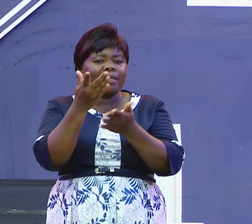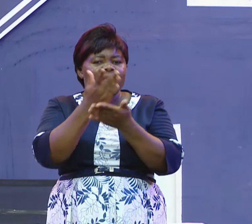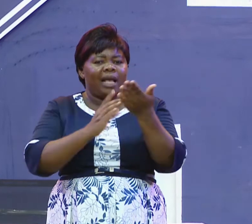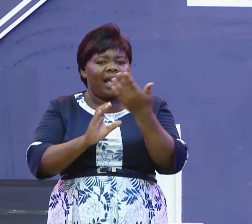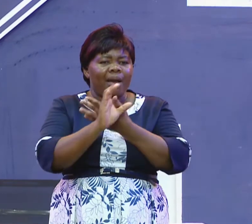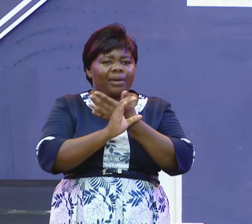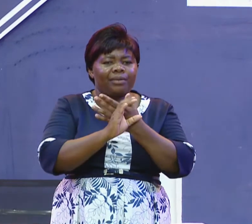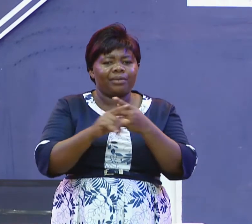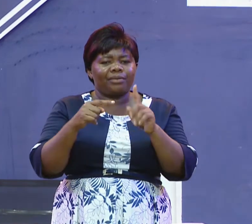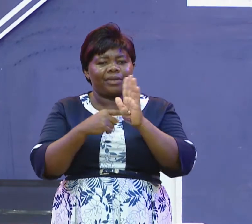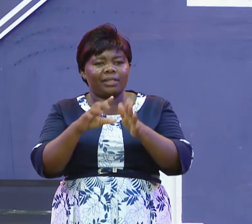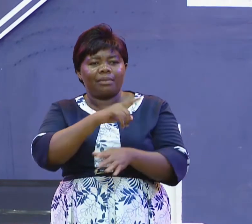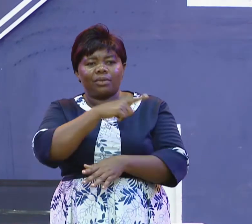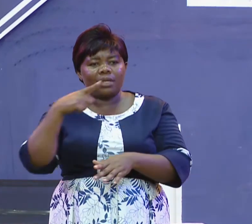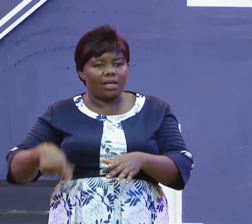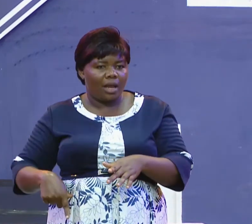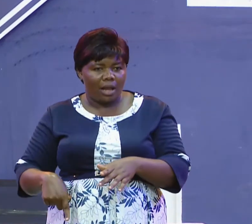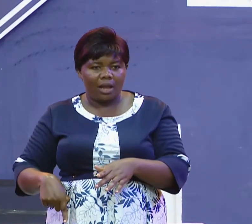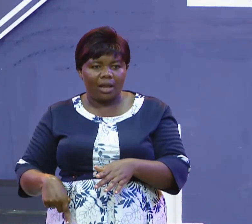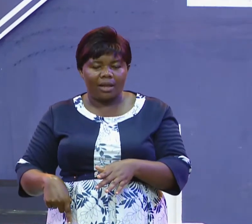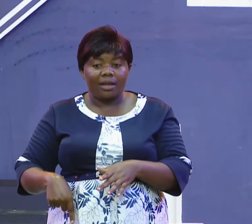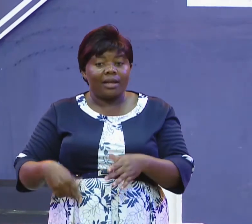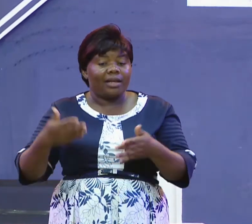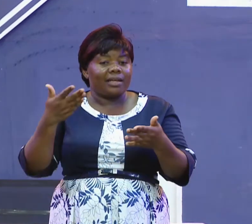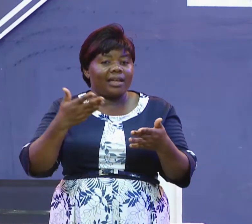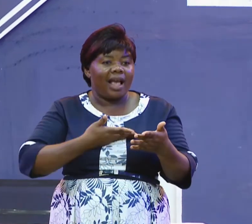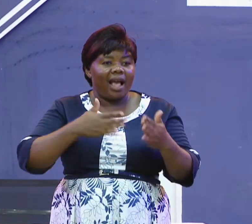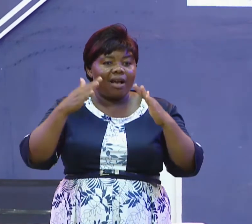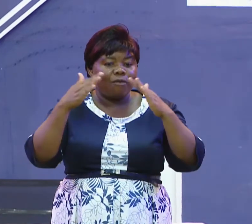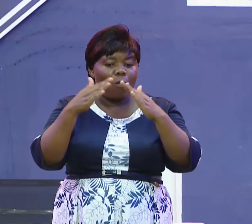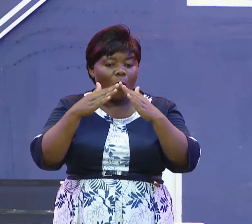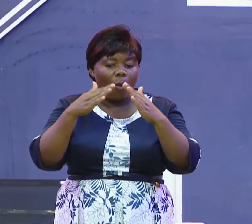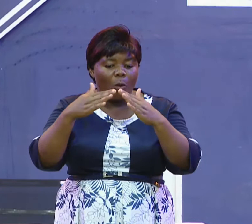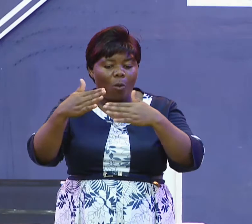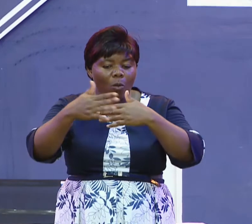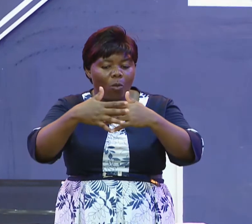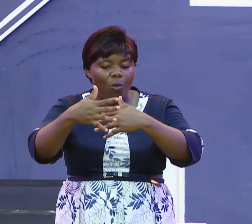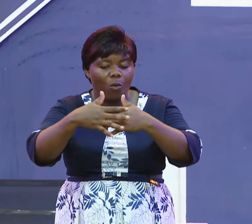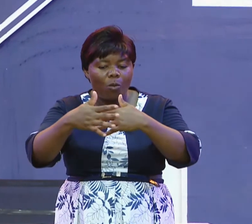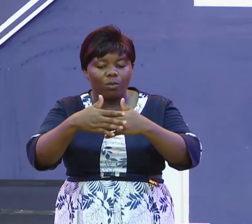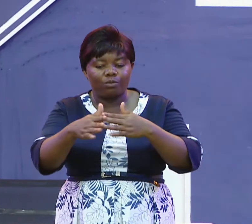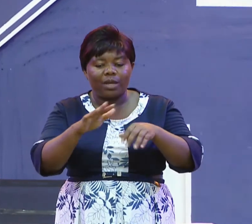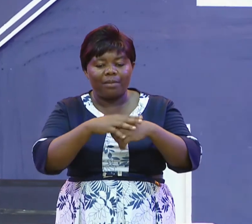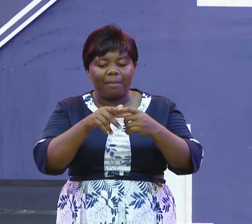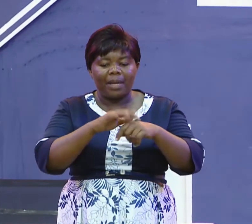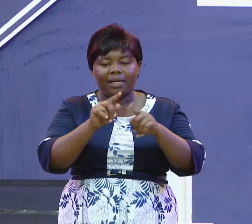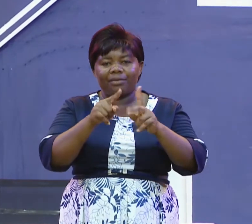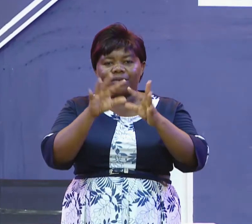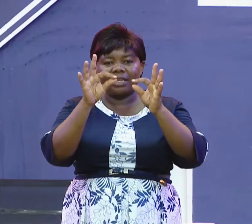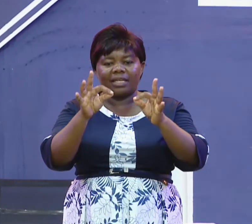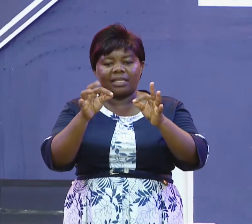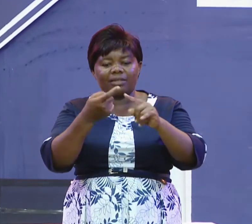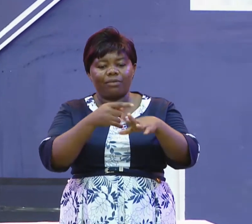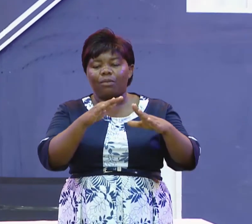What has prospered nations like China? Home industries. Those countries have what is called